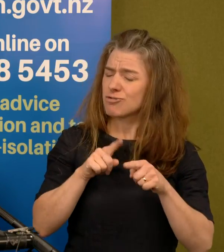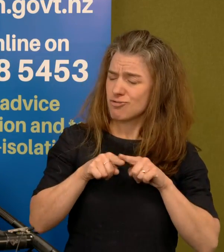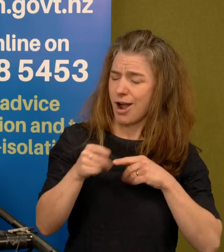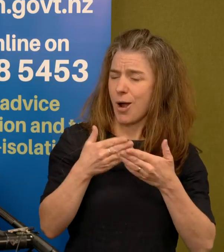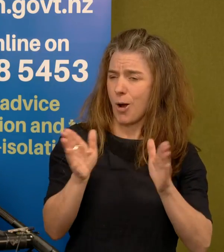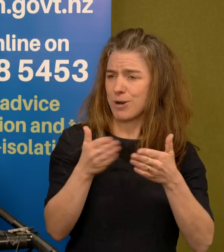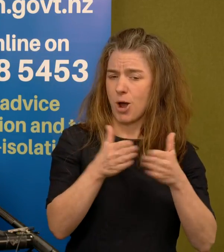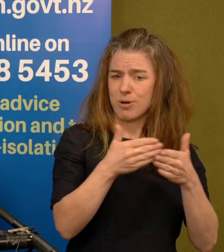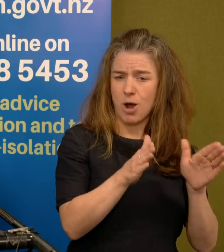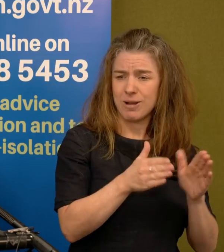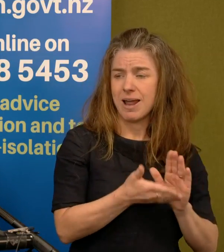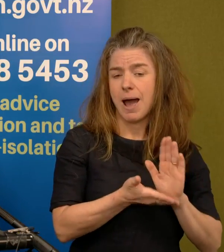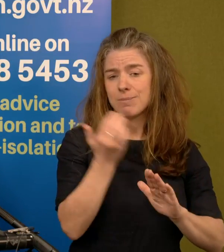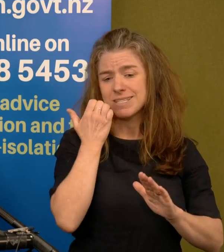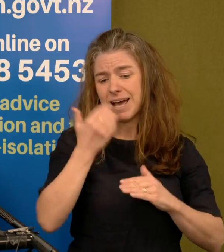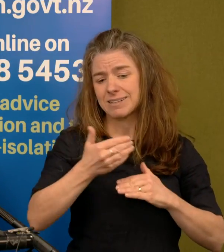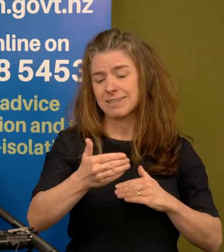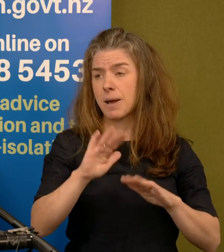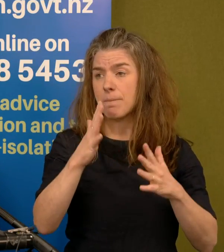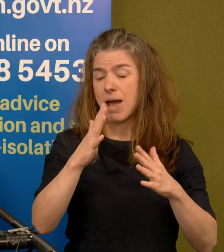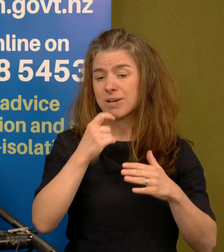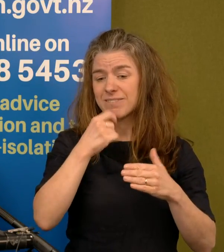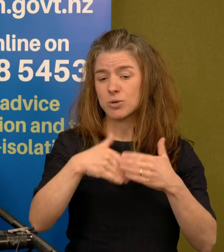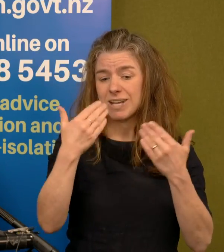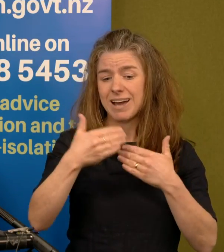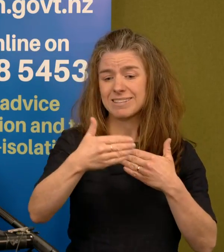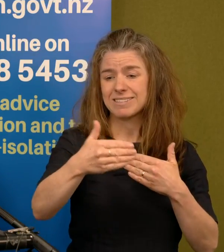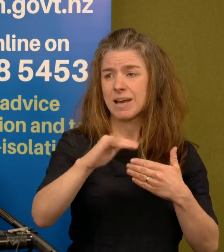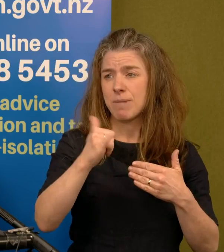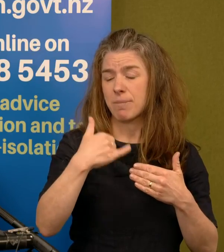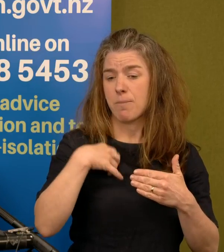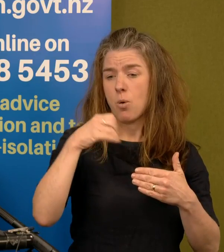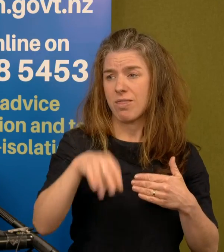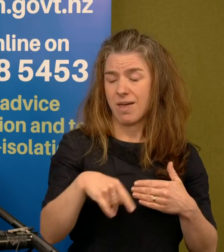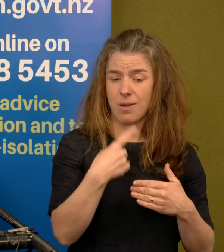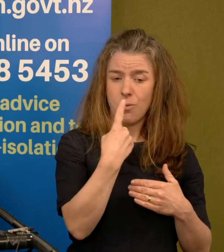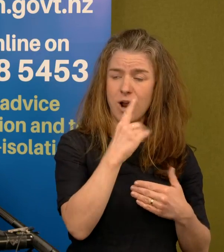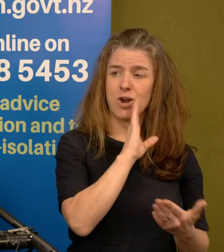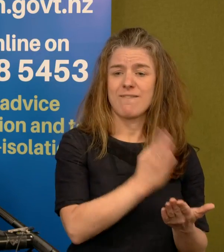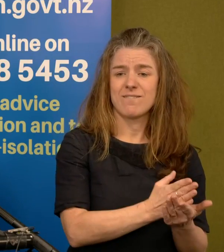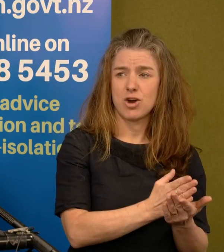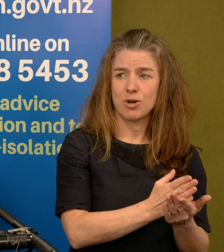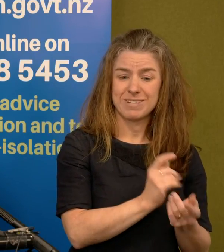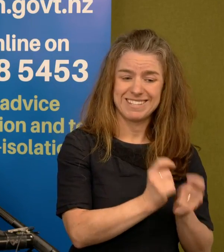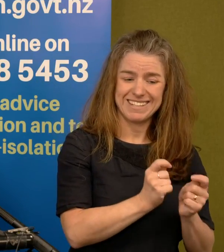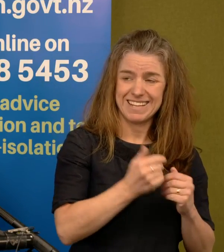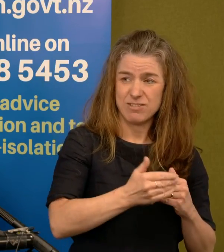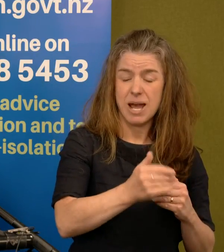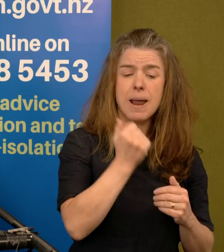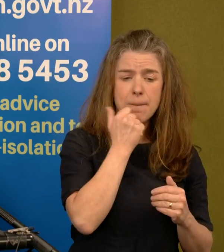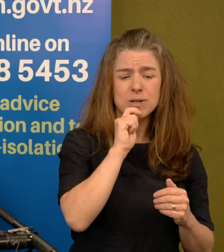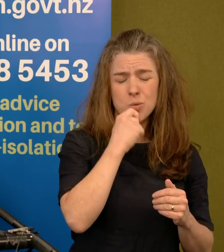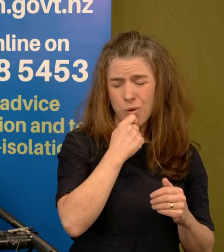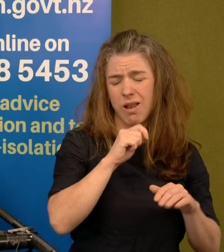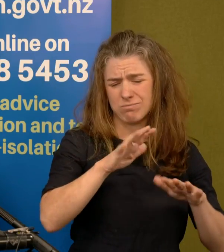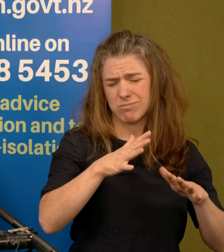update. It may well be in days or weeks to come that we have more than one positive test on any one day. The numbers are likely to increase, but at the